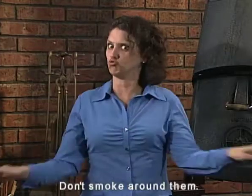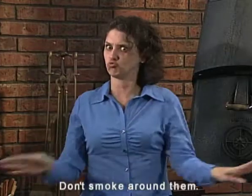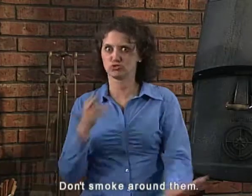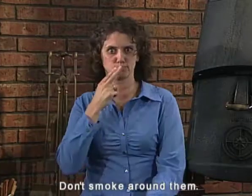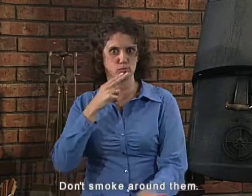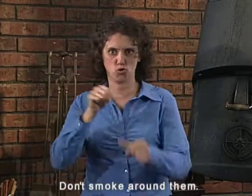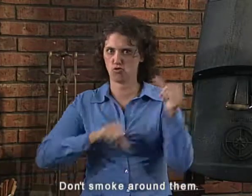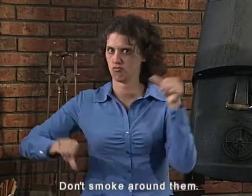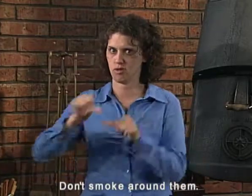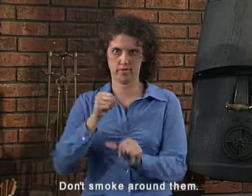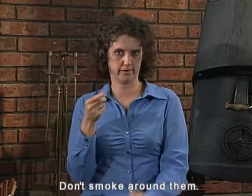don't smoke around them.